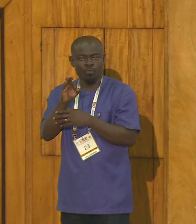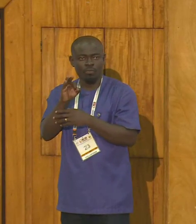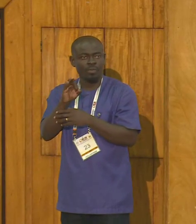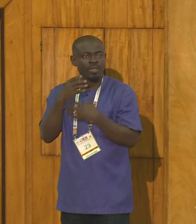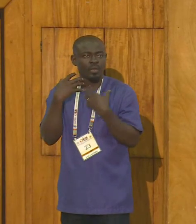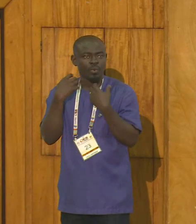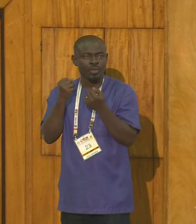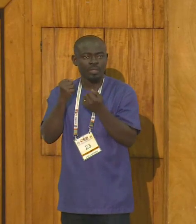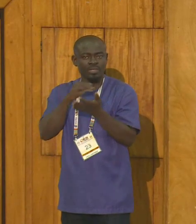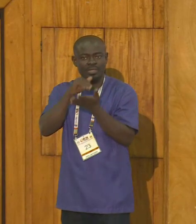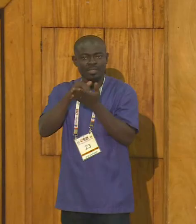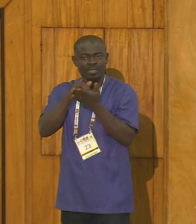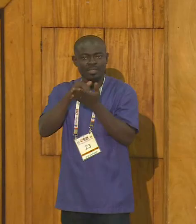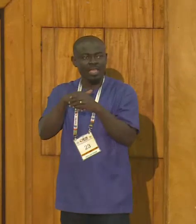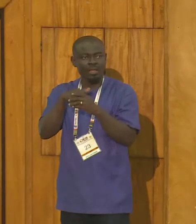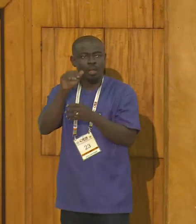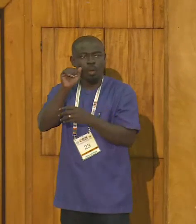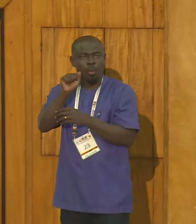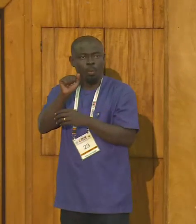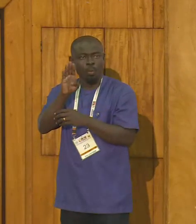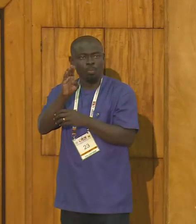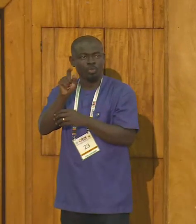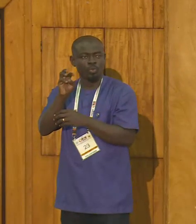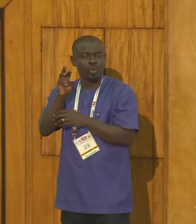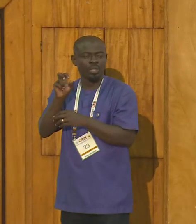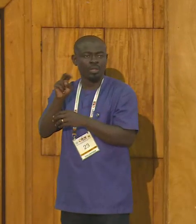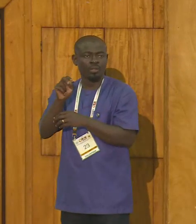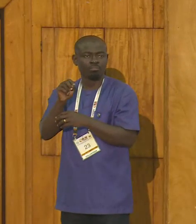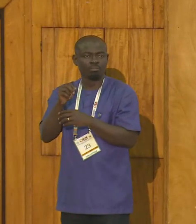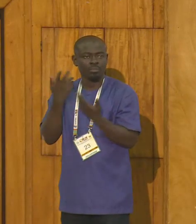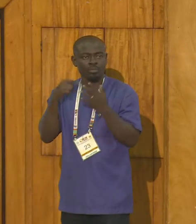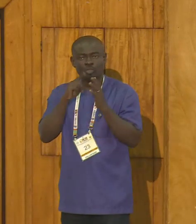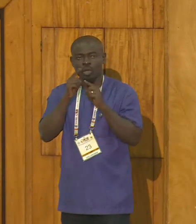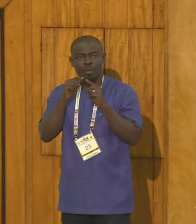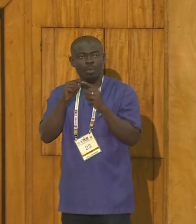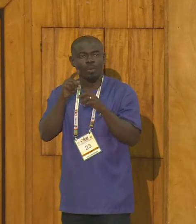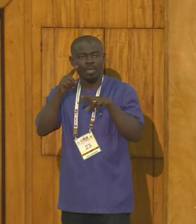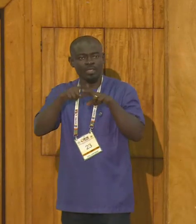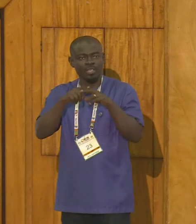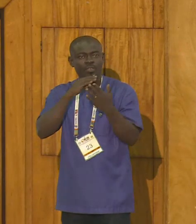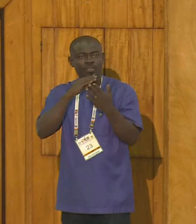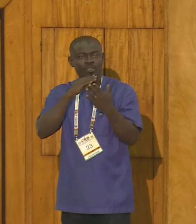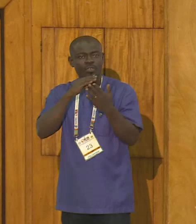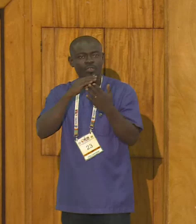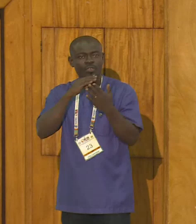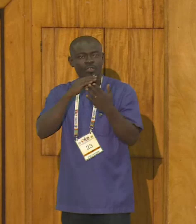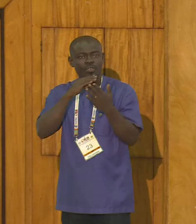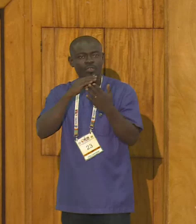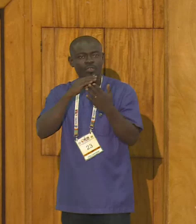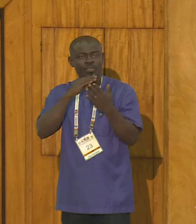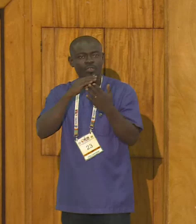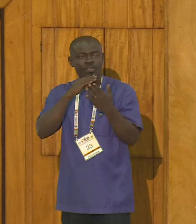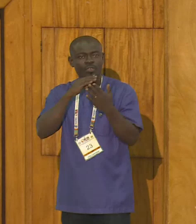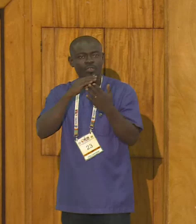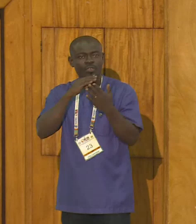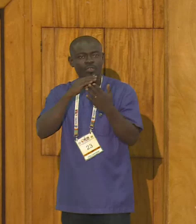Centre, Botswana, which highlights innovative approaches to HIV prevention and improved adherence within program settings. Please